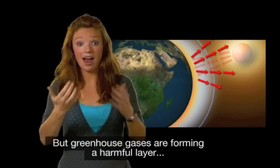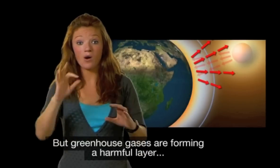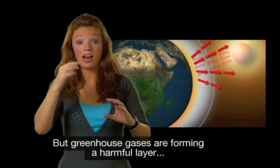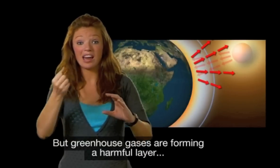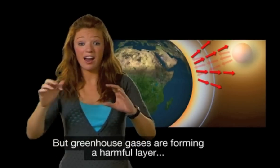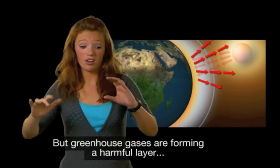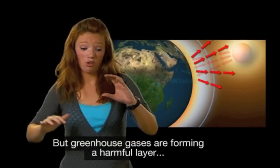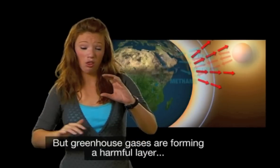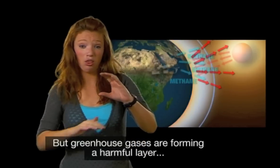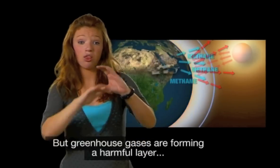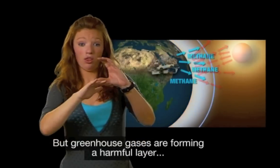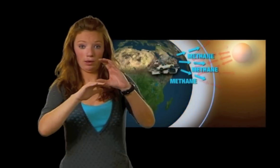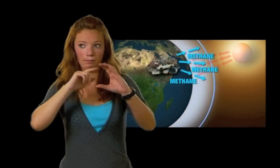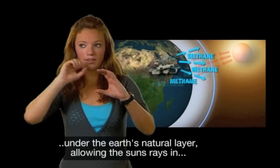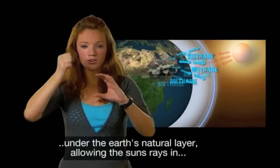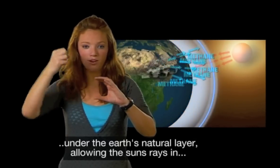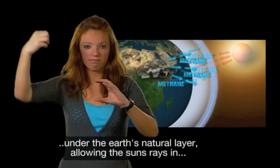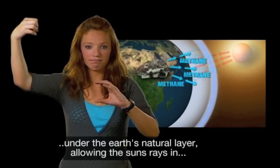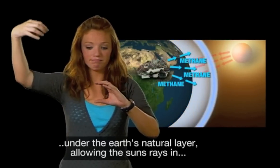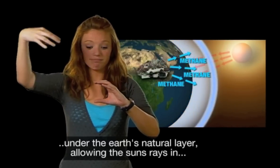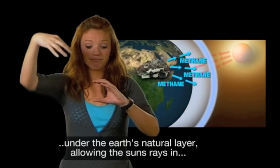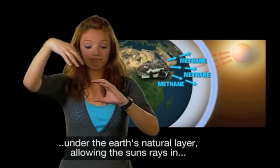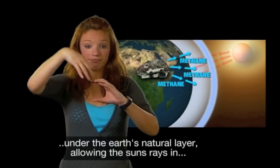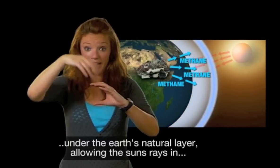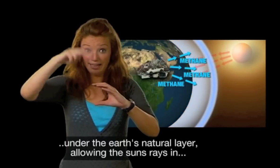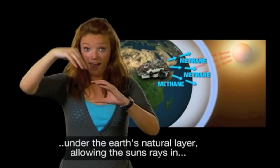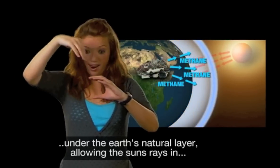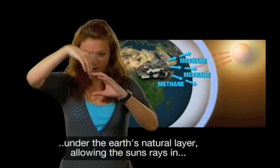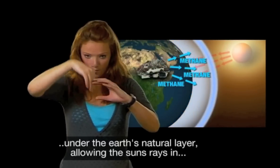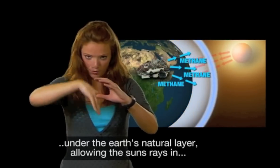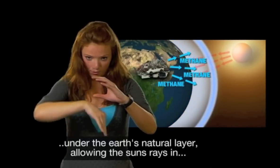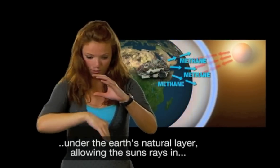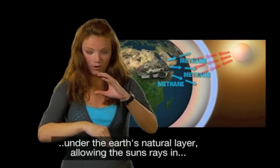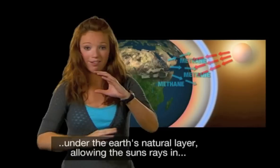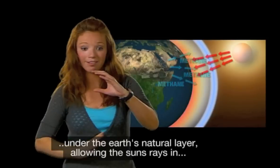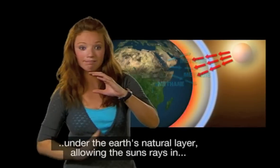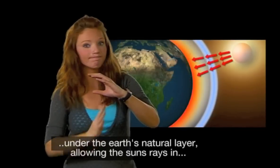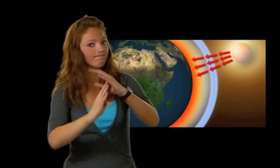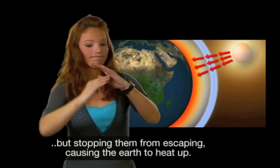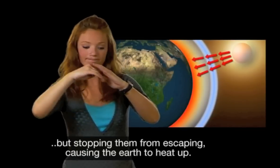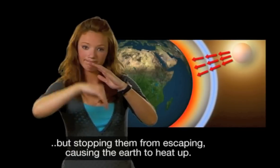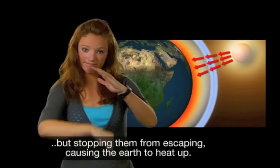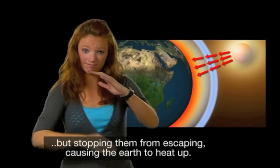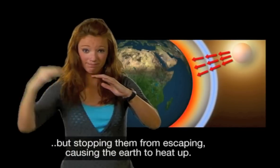forming a harmful layer under the Earth's natural layer, allowing the sun's rays in, but stopping them from